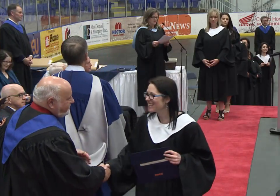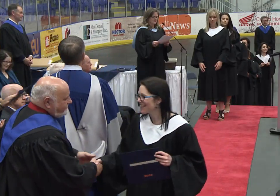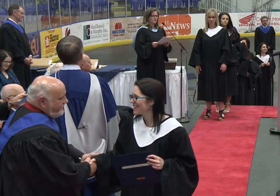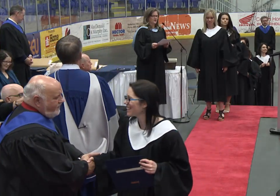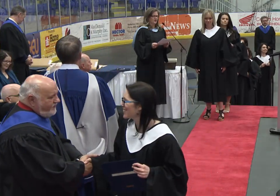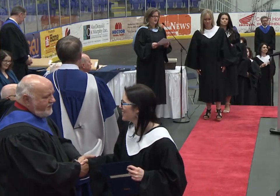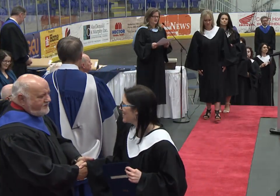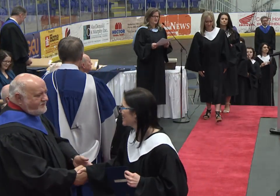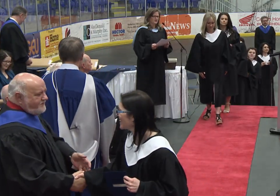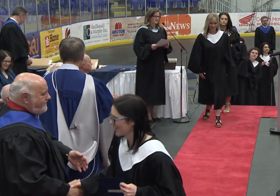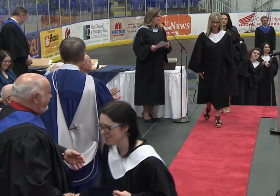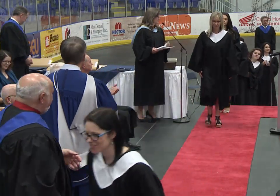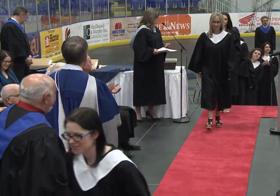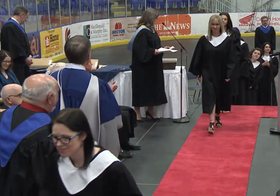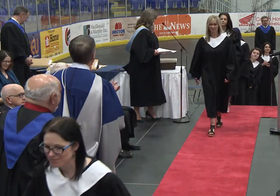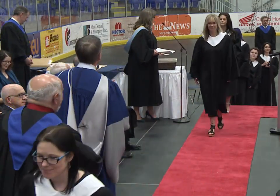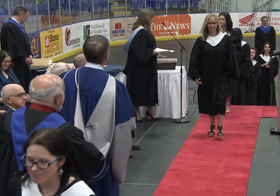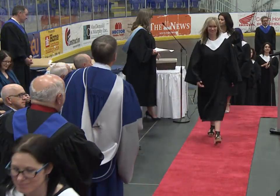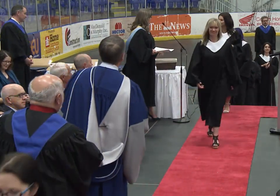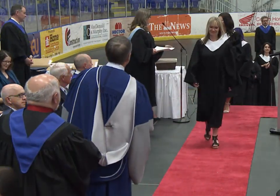Melissa Roberts with honors.